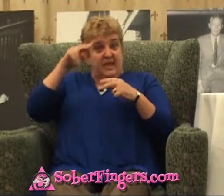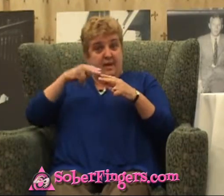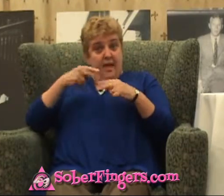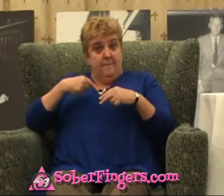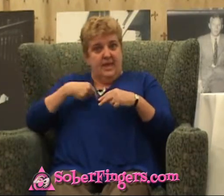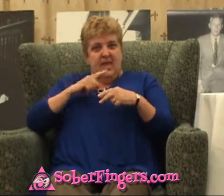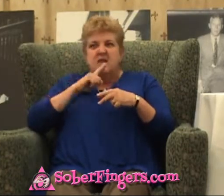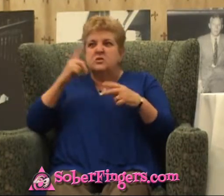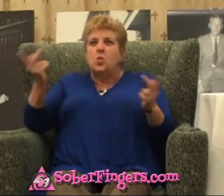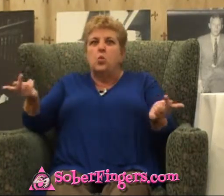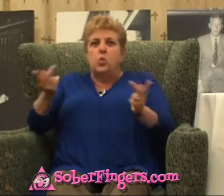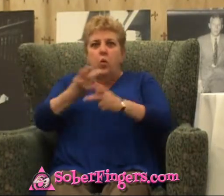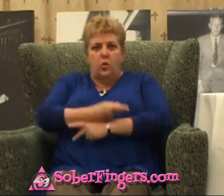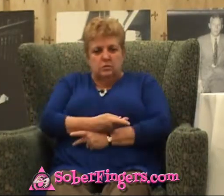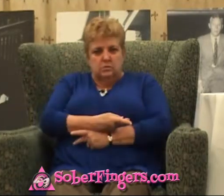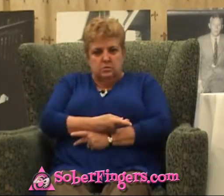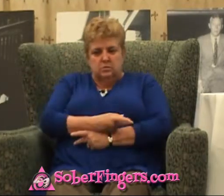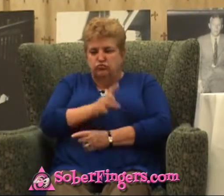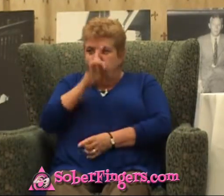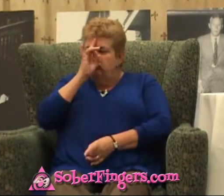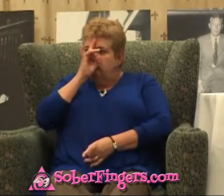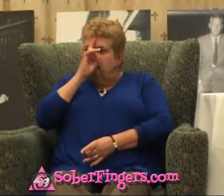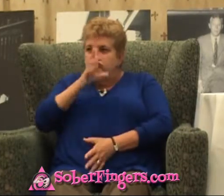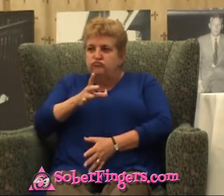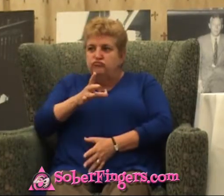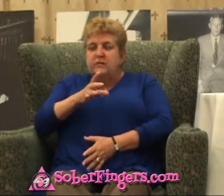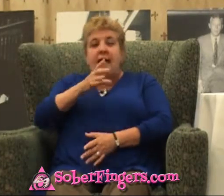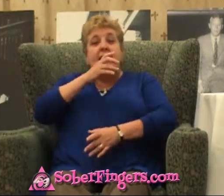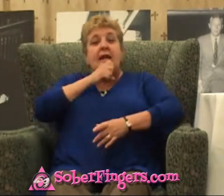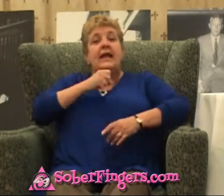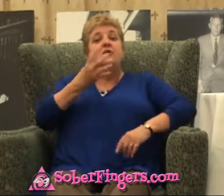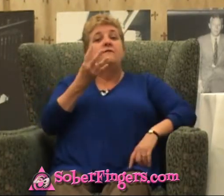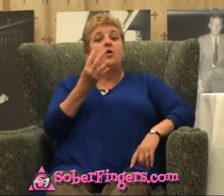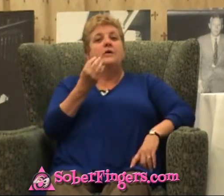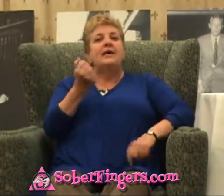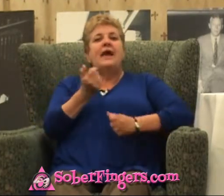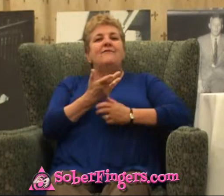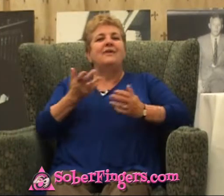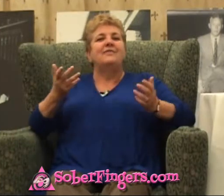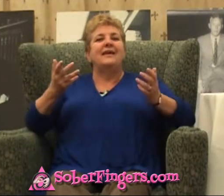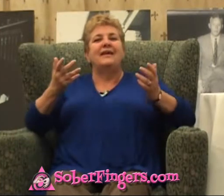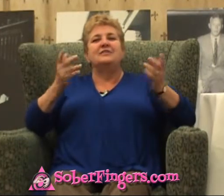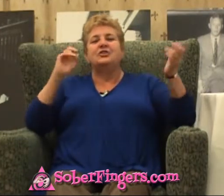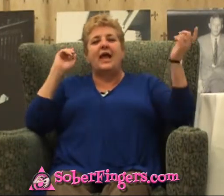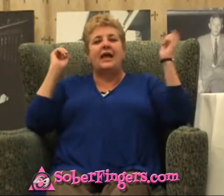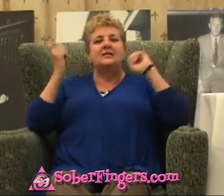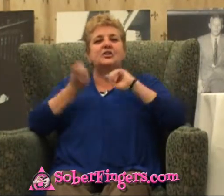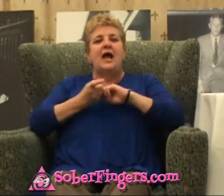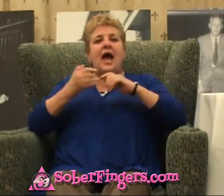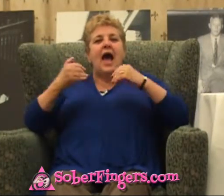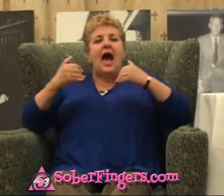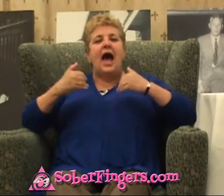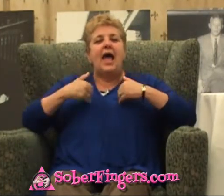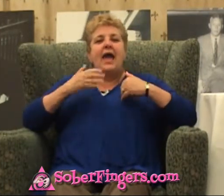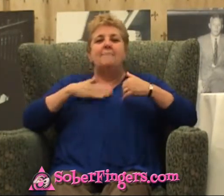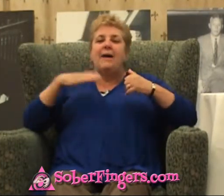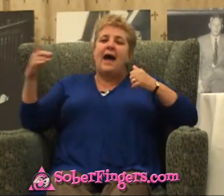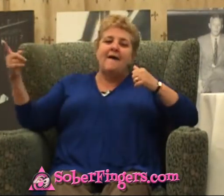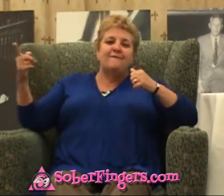vicious. But at 14 years old, all of that changed. At 14, I had my first experience with as much alcohol as I could put into my system.